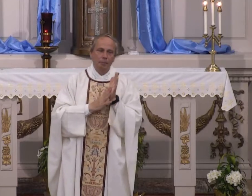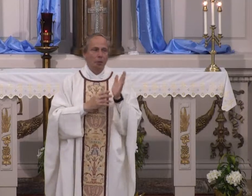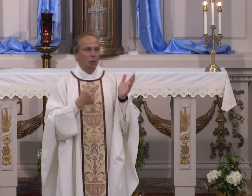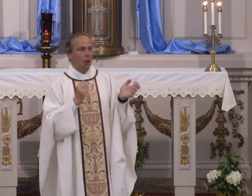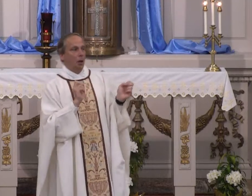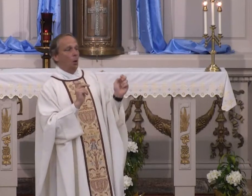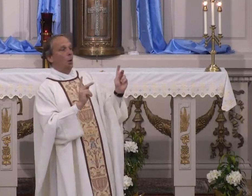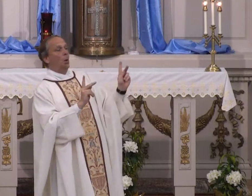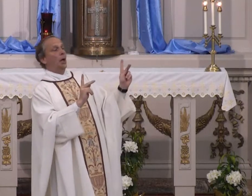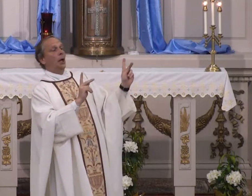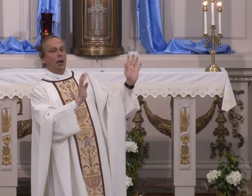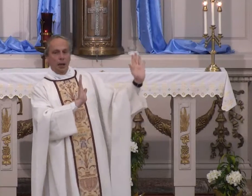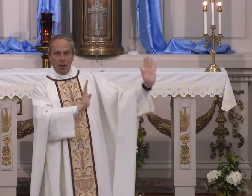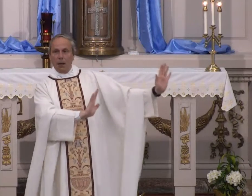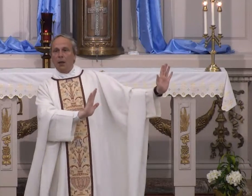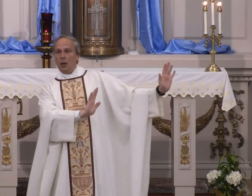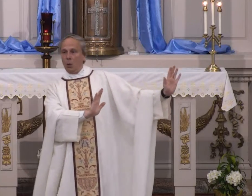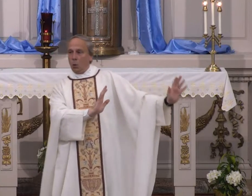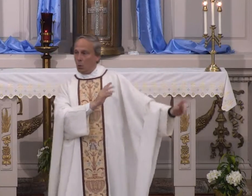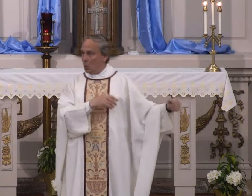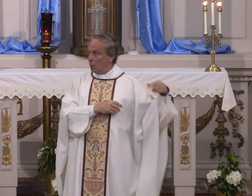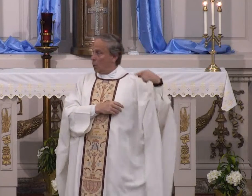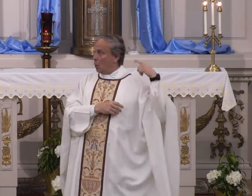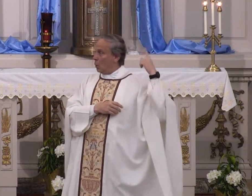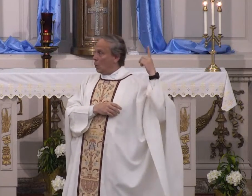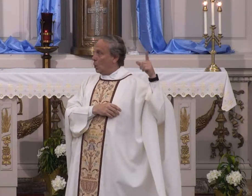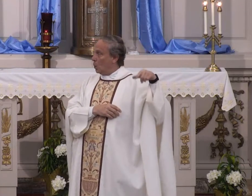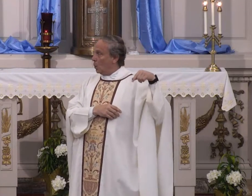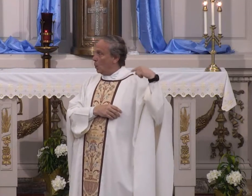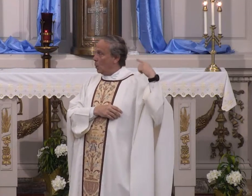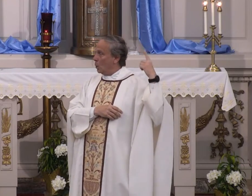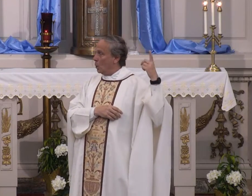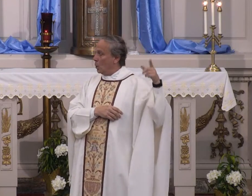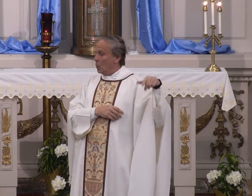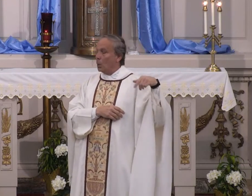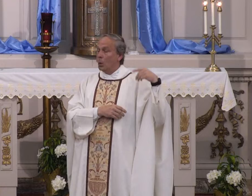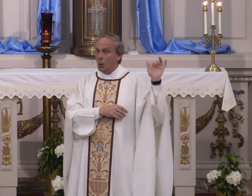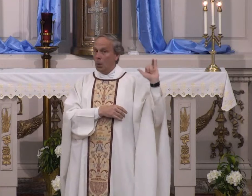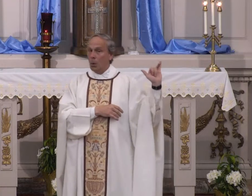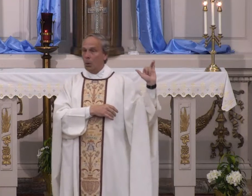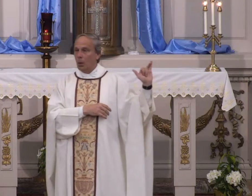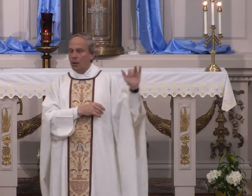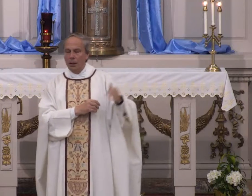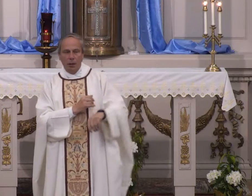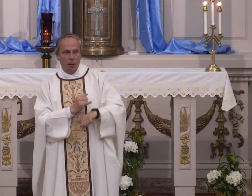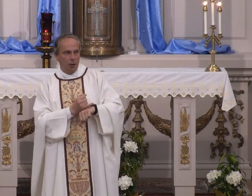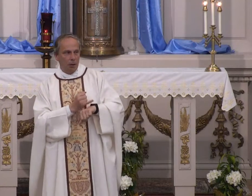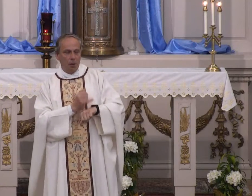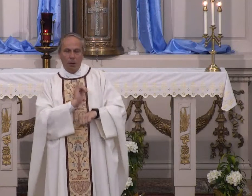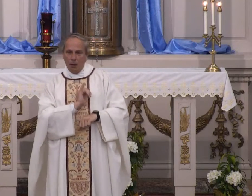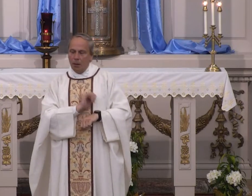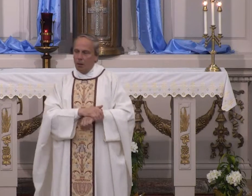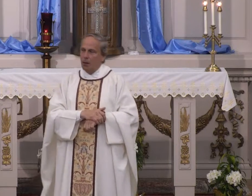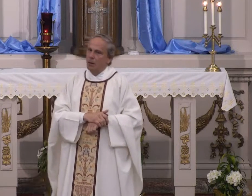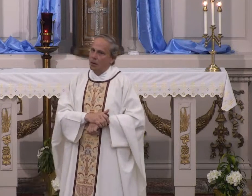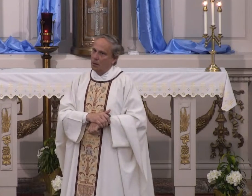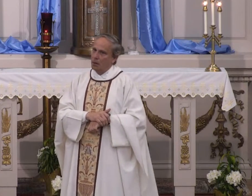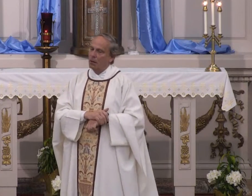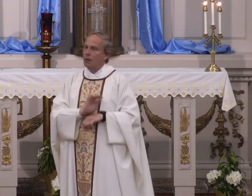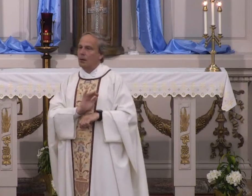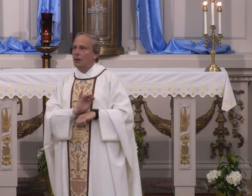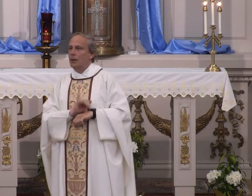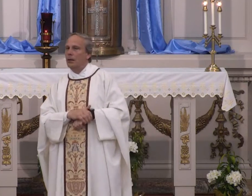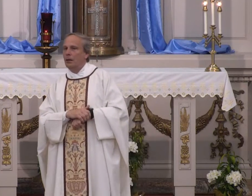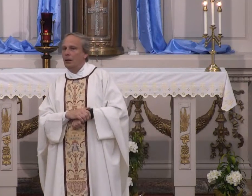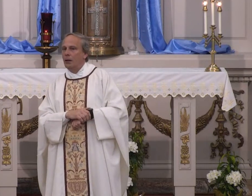dream. And we'd be like, okay, nice to know you, Jesus. And nice to know you, Joseph. Yeah, he's a